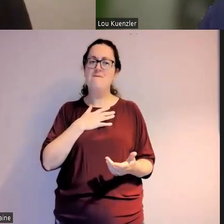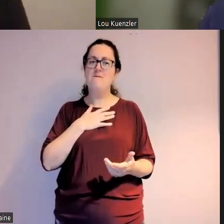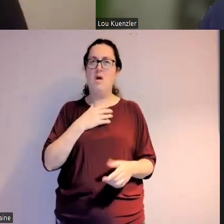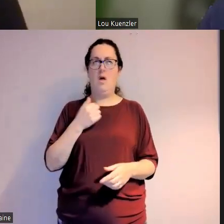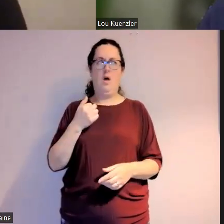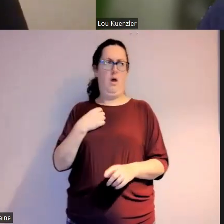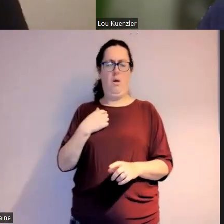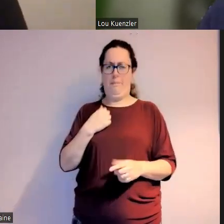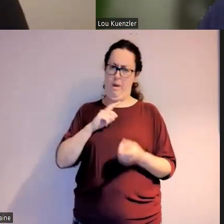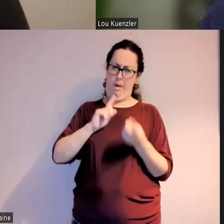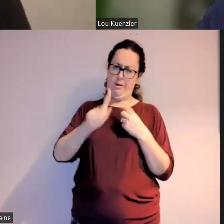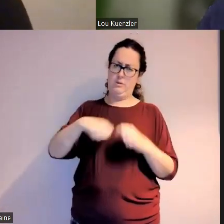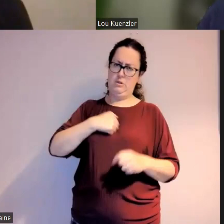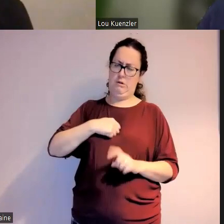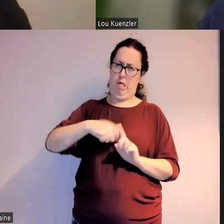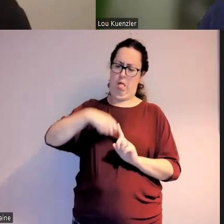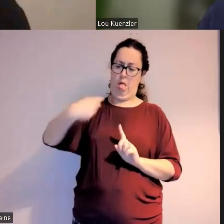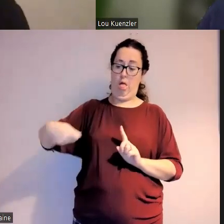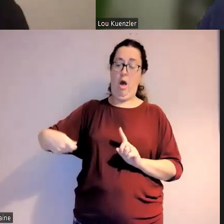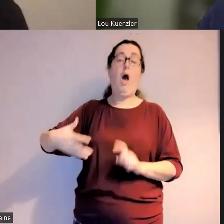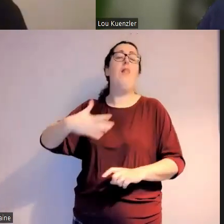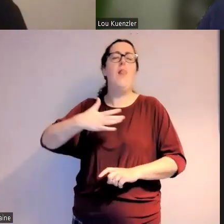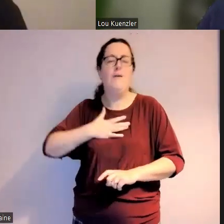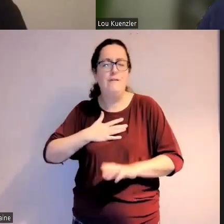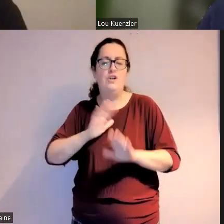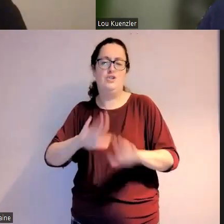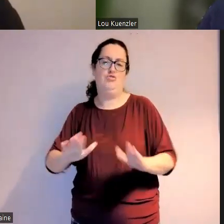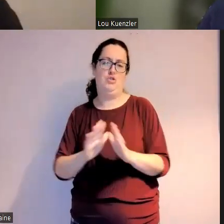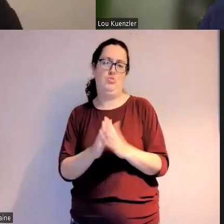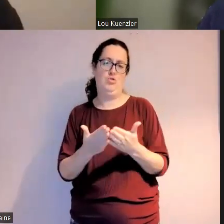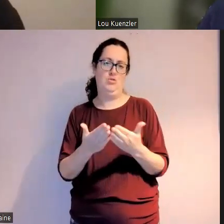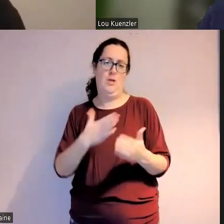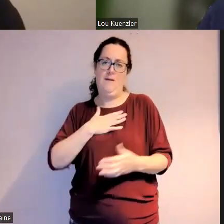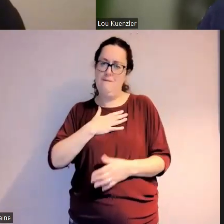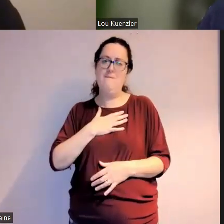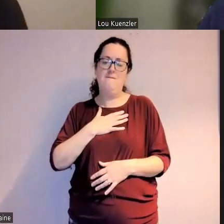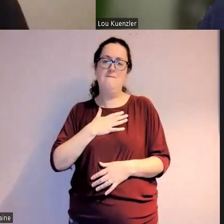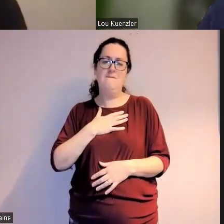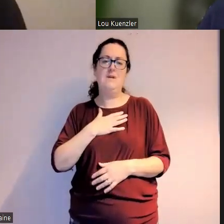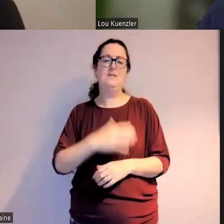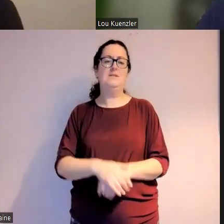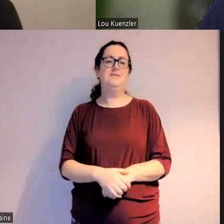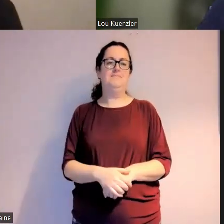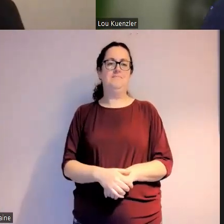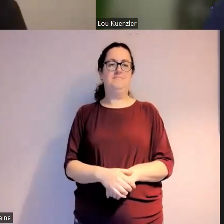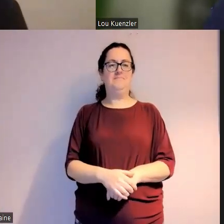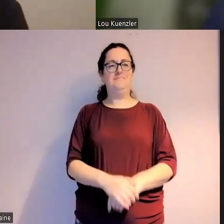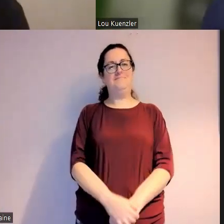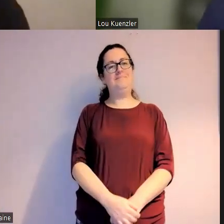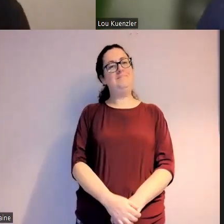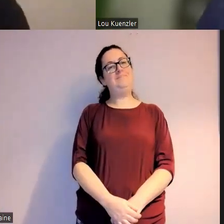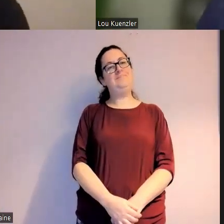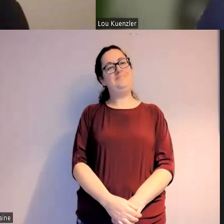answer. I love children's books. So yeah, I just love them so much.